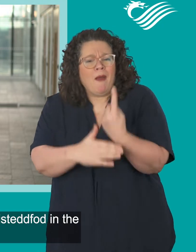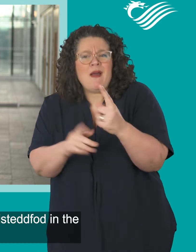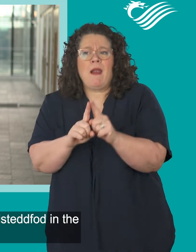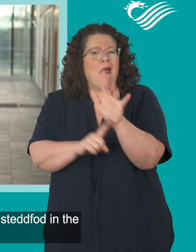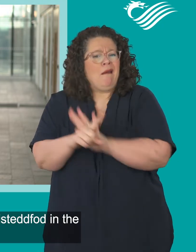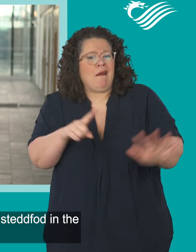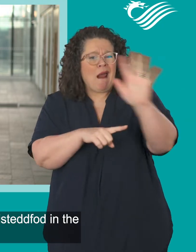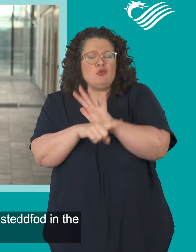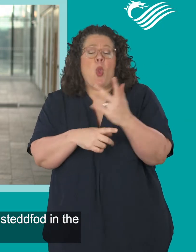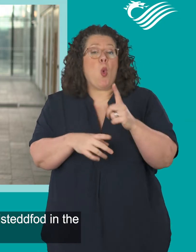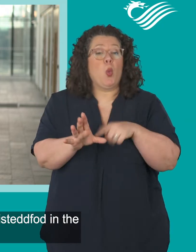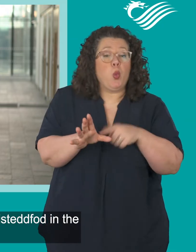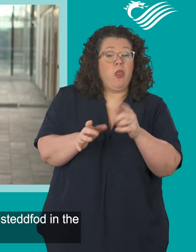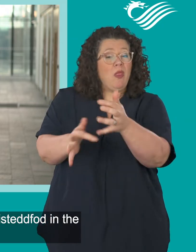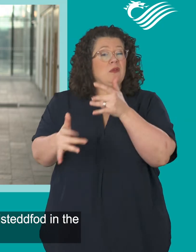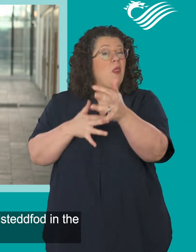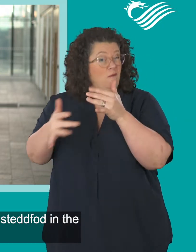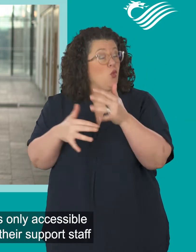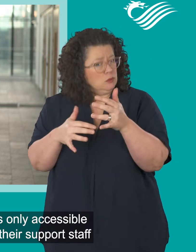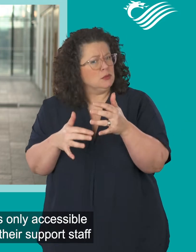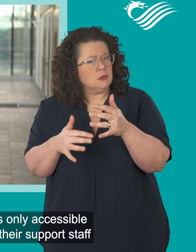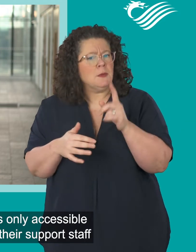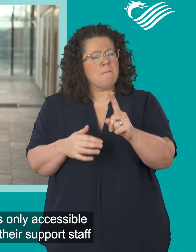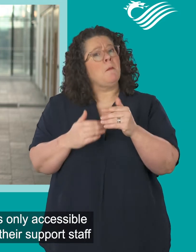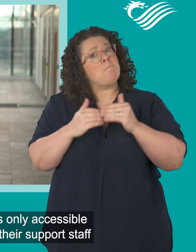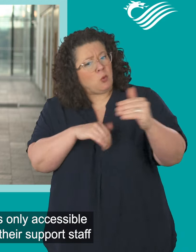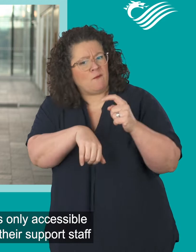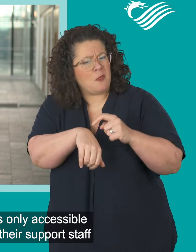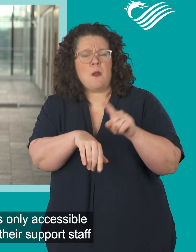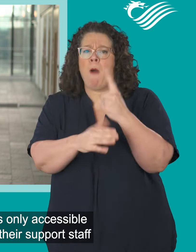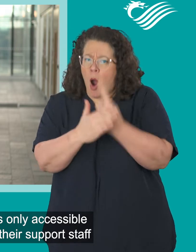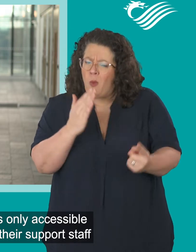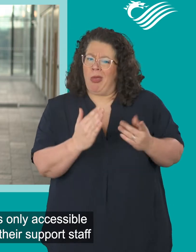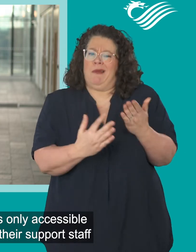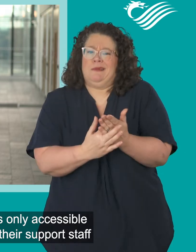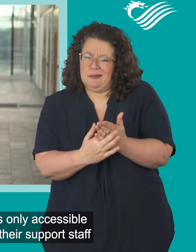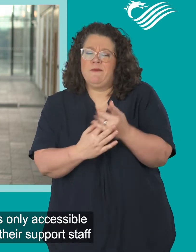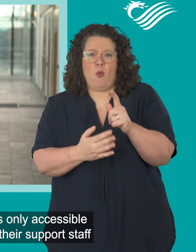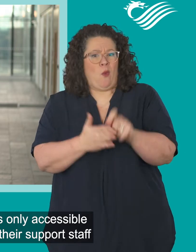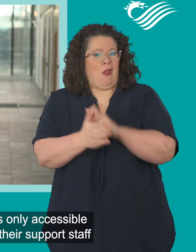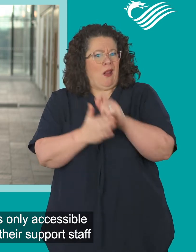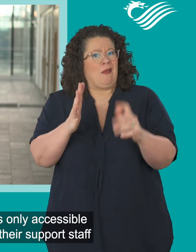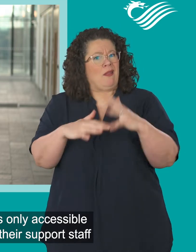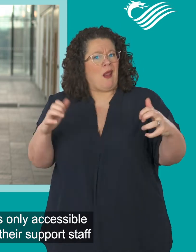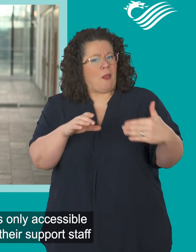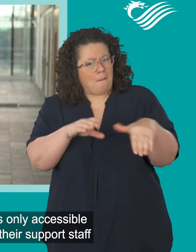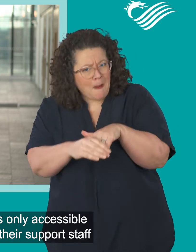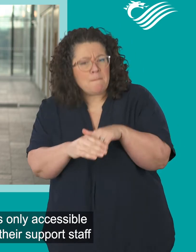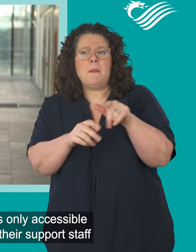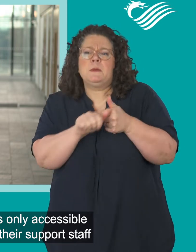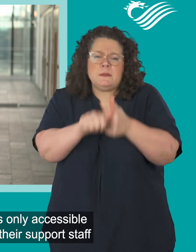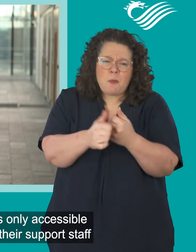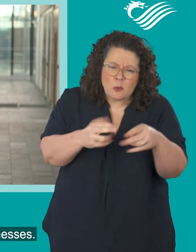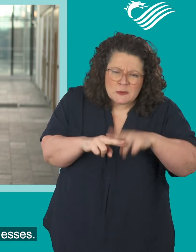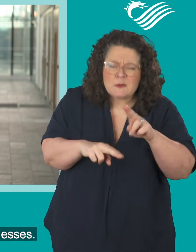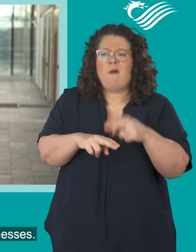National Eisteddfod and yw'r Eisteddfod in the past. However, most of the time it is only accessible to elected Senedd members, their